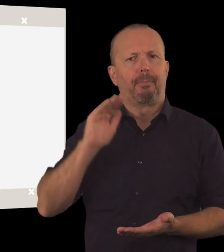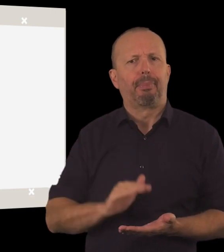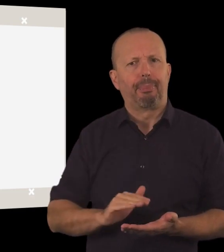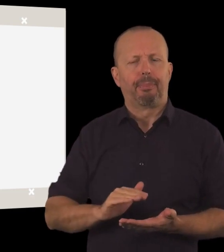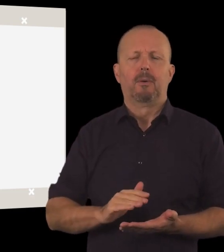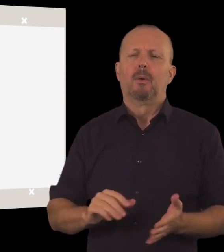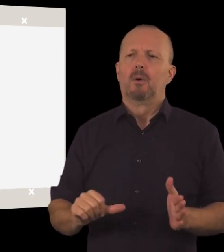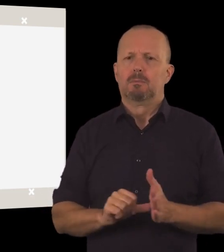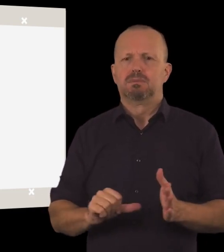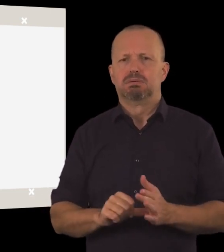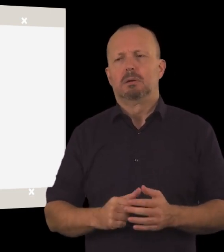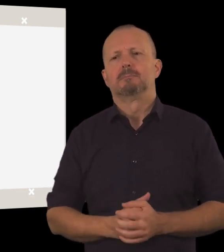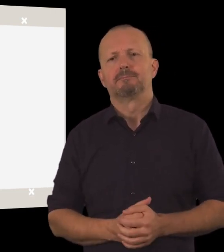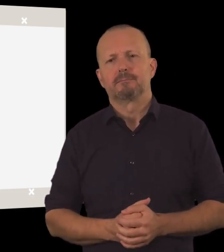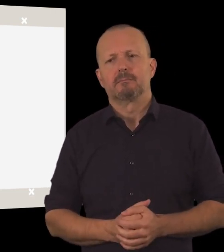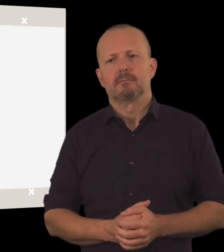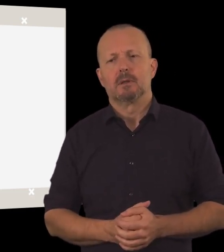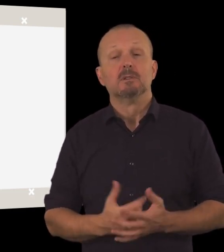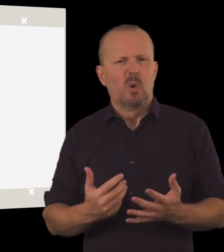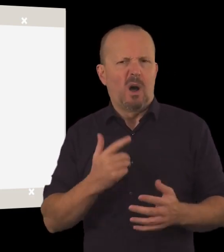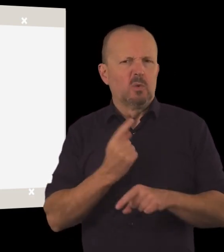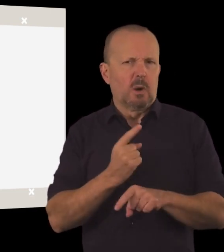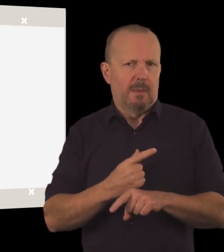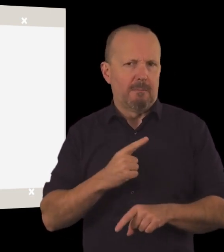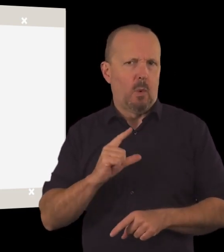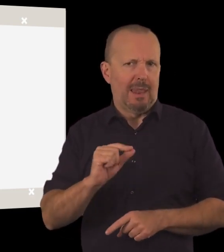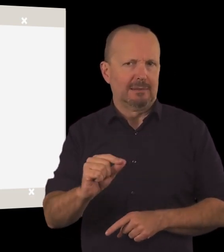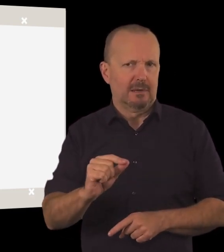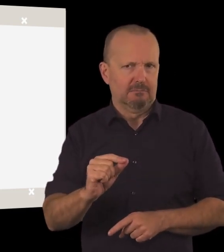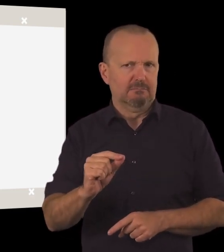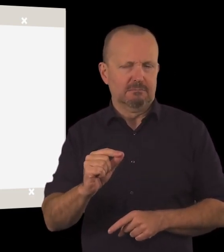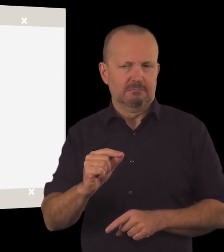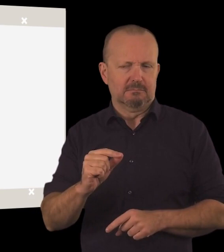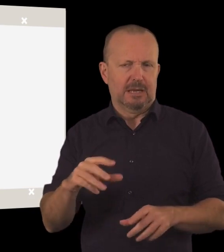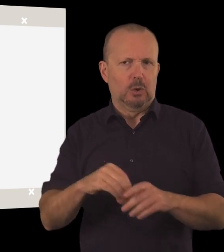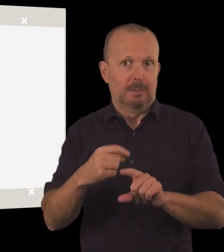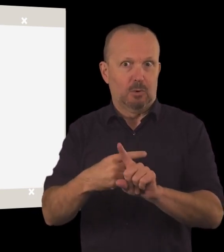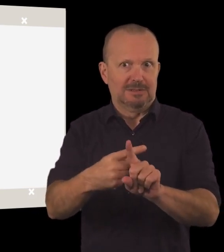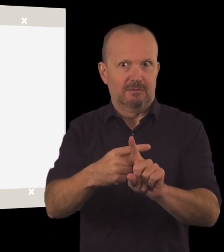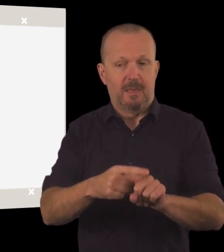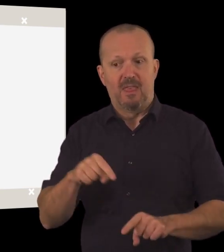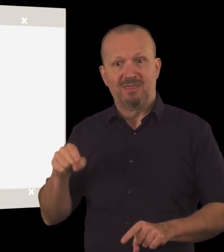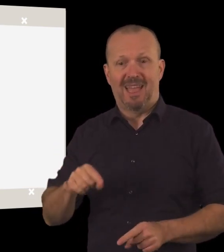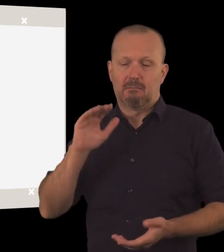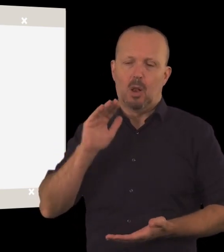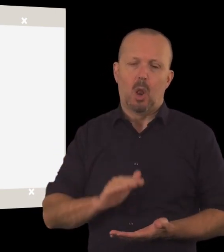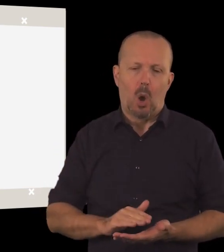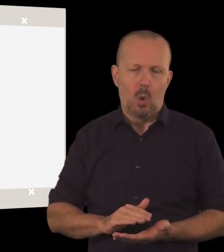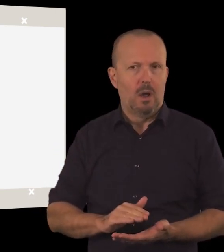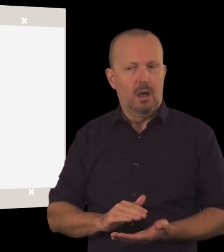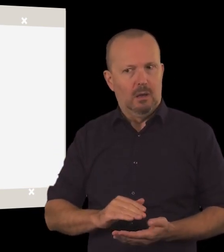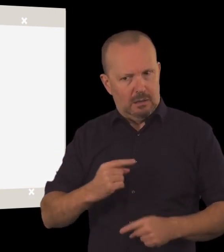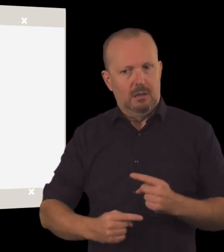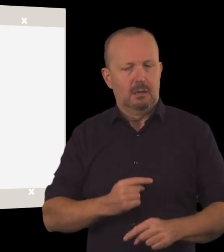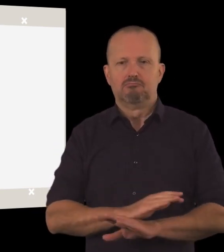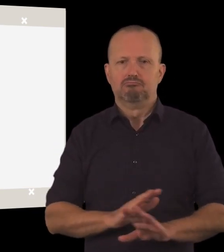I'll come back to this point, followed by some positives later on in the discussion, because I didn't stay in that place.